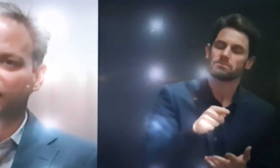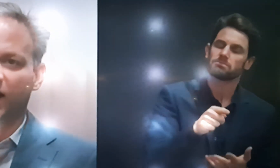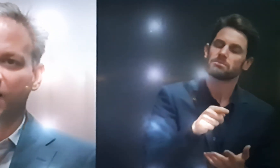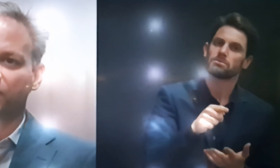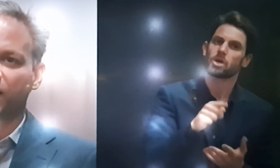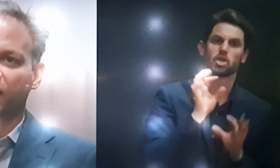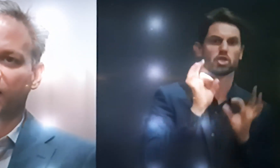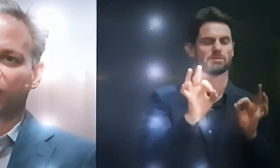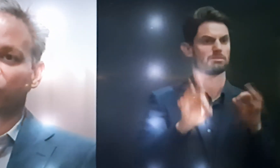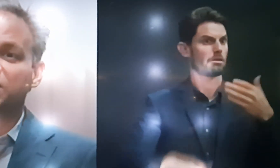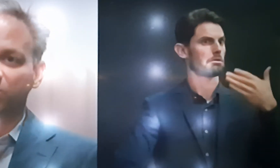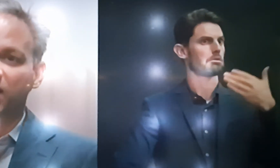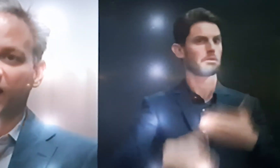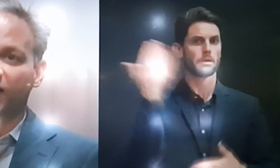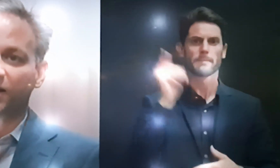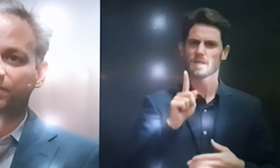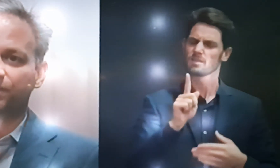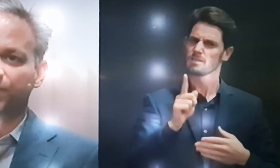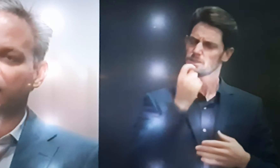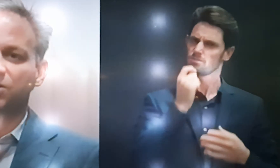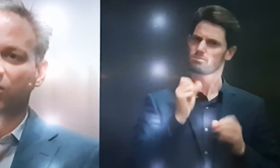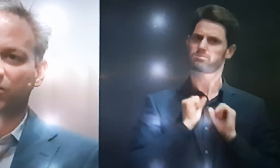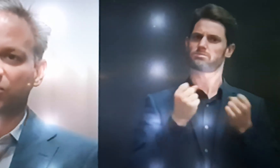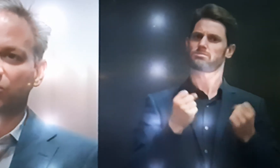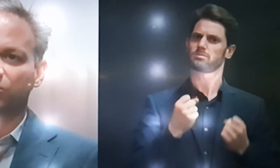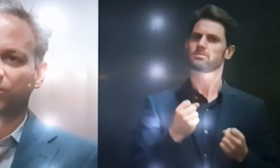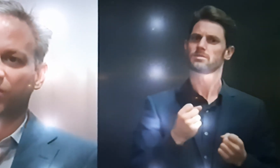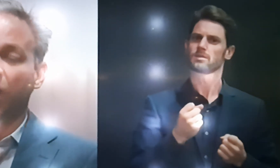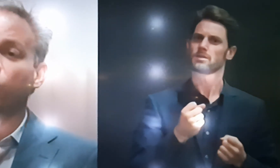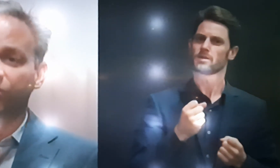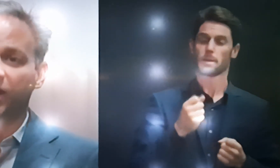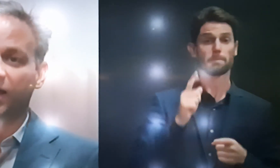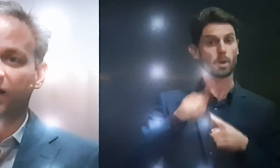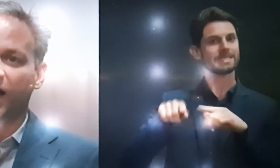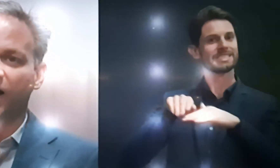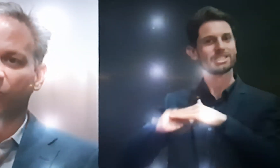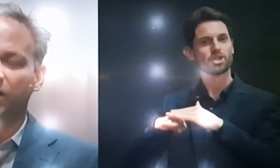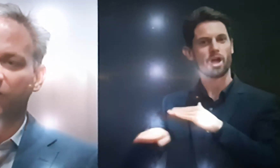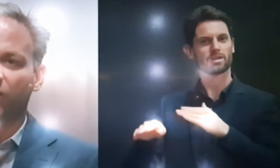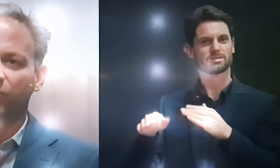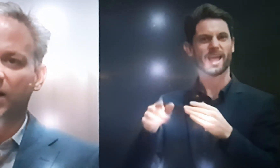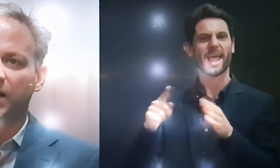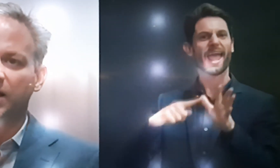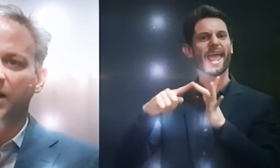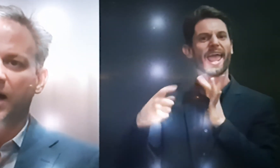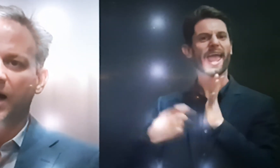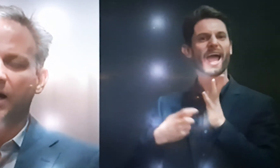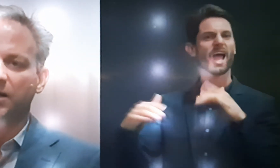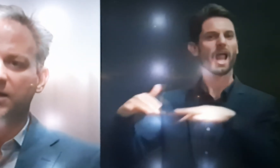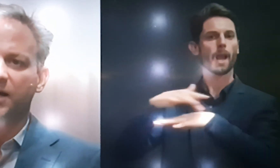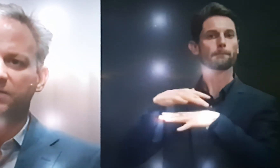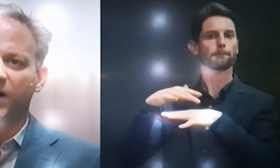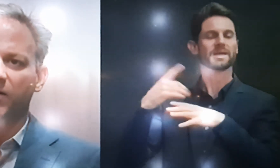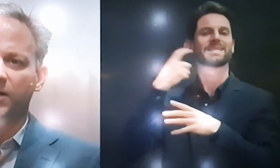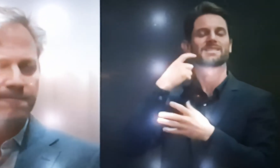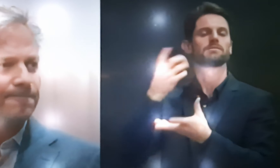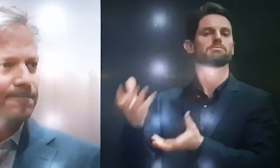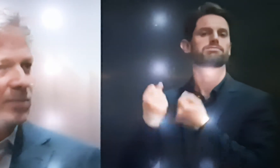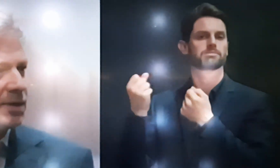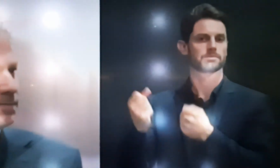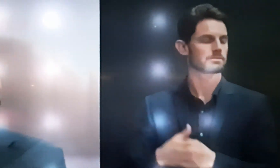great risk mitigator, but it's not going to do the whole thing when you've got a really contagious